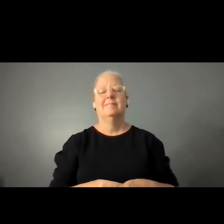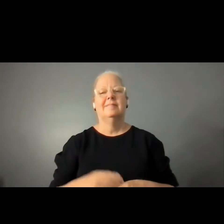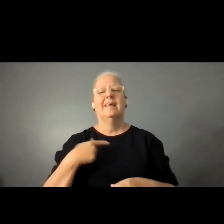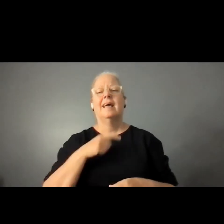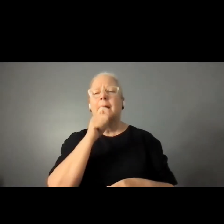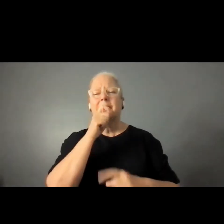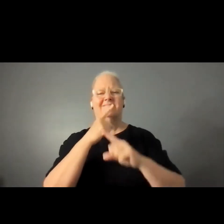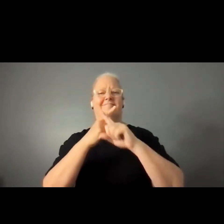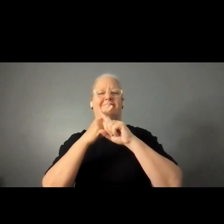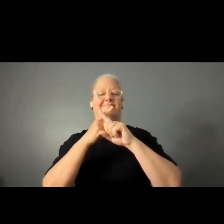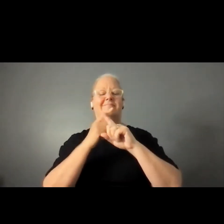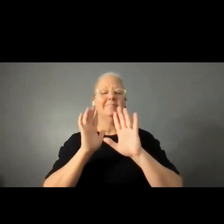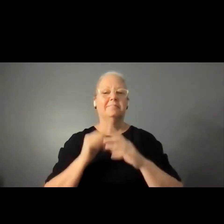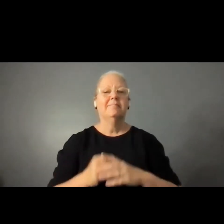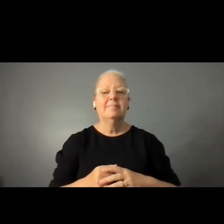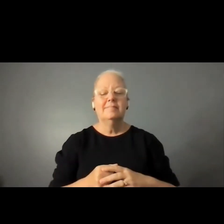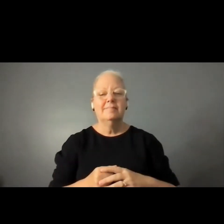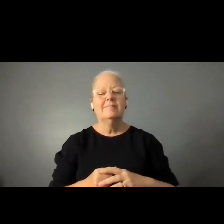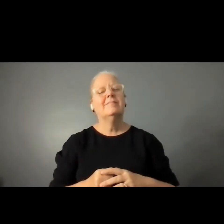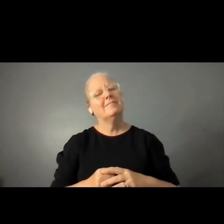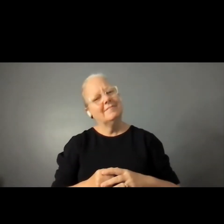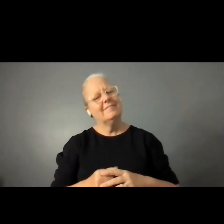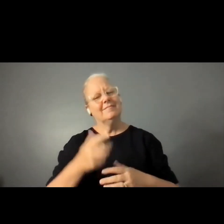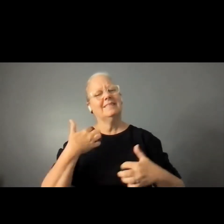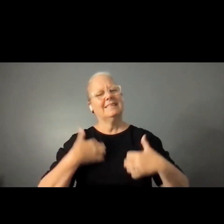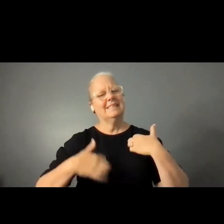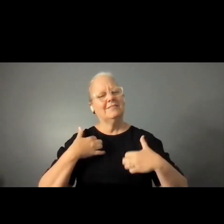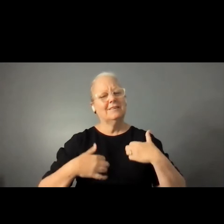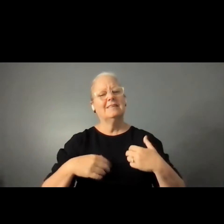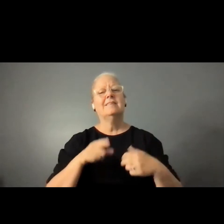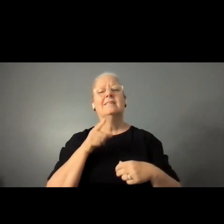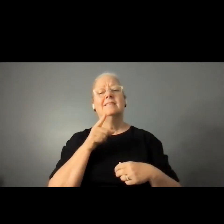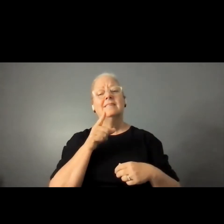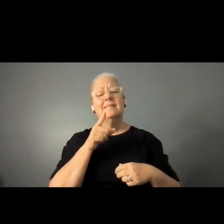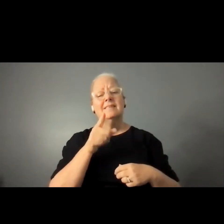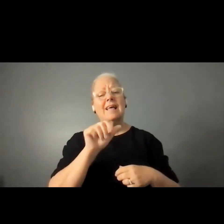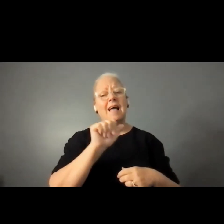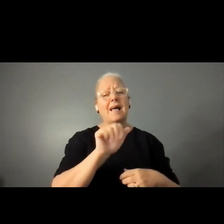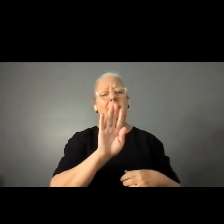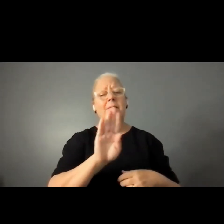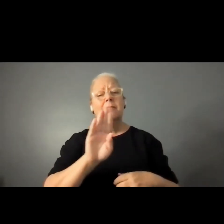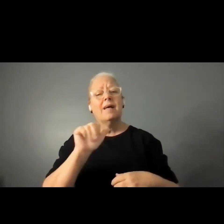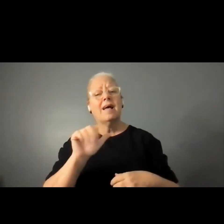It's been very interesting how you have exploited what you have, Abbas. And in your case,